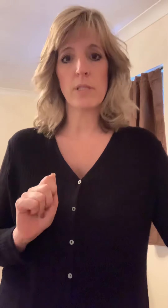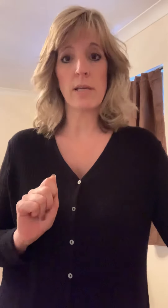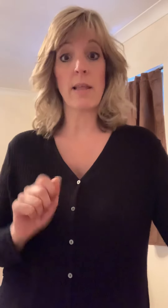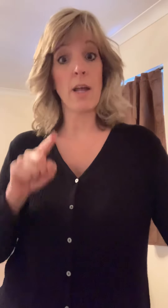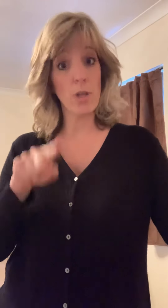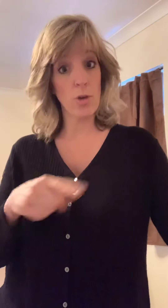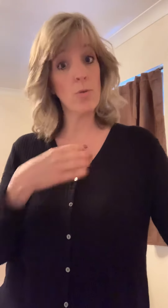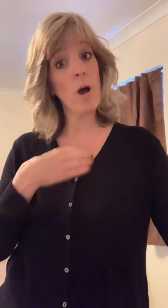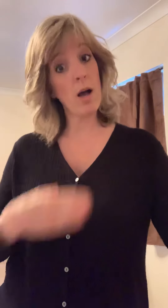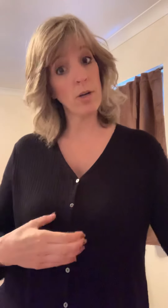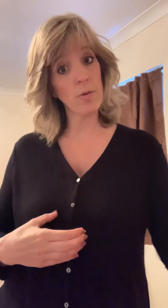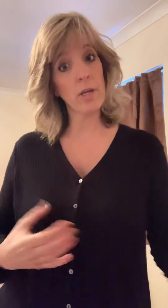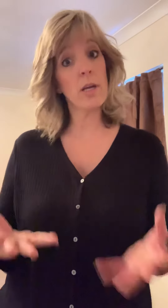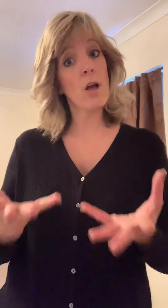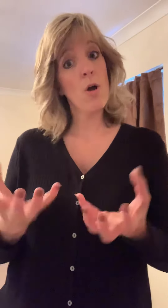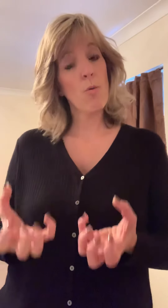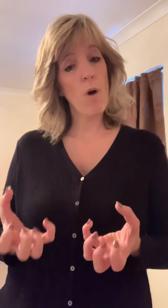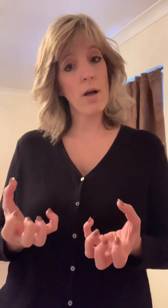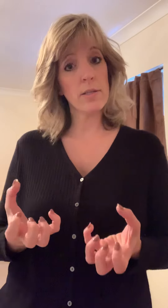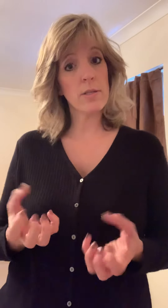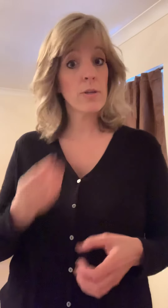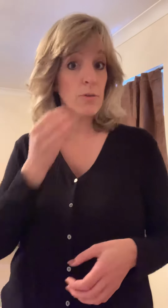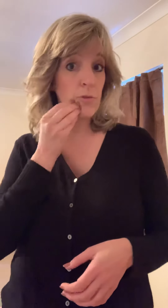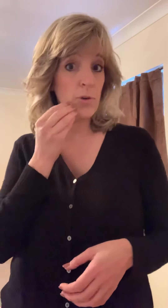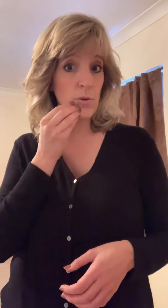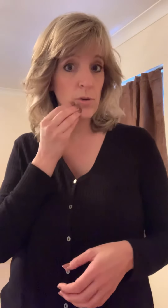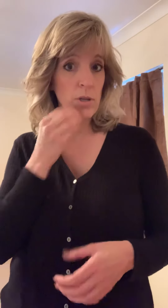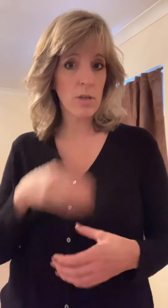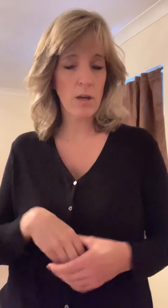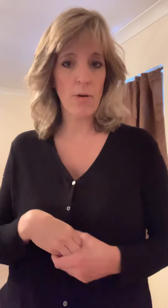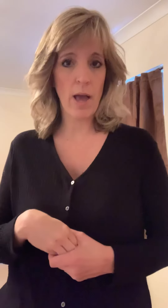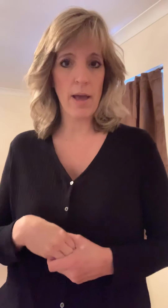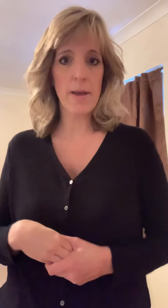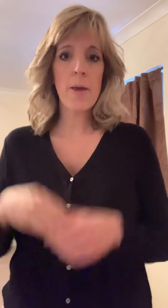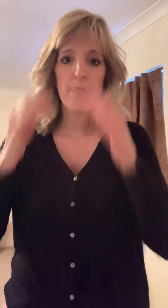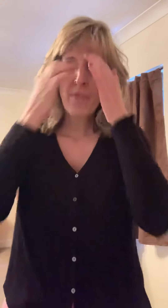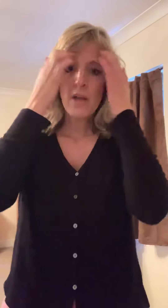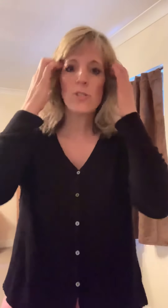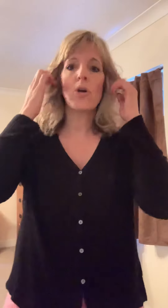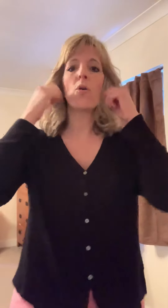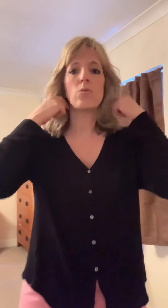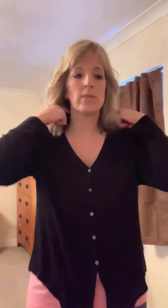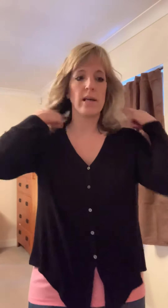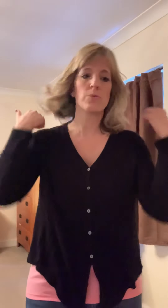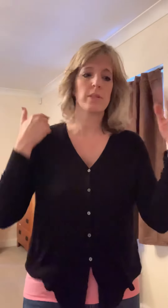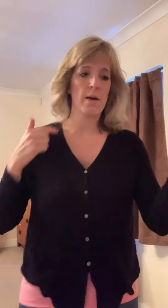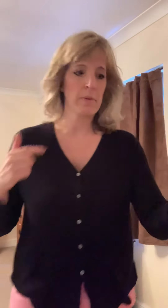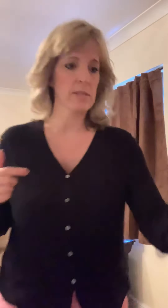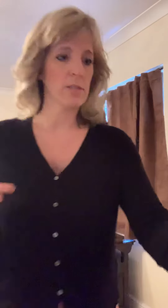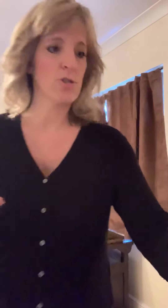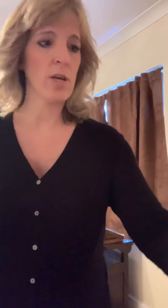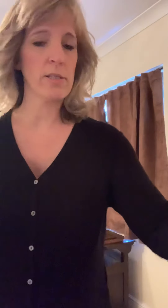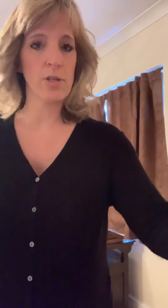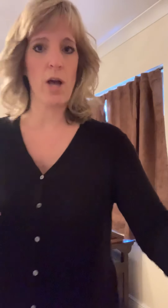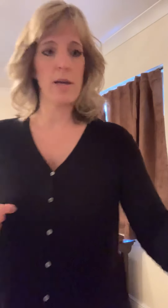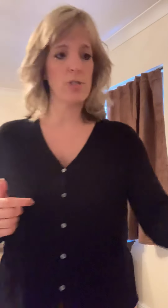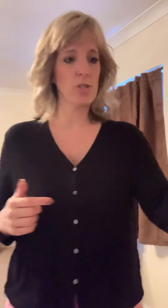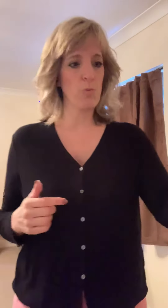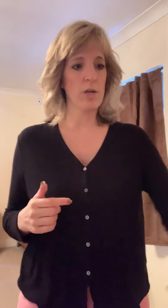say that. You hungry, want food? Okay, so that's what that means. I just want